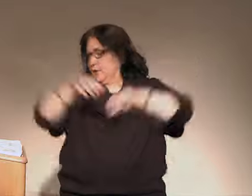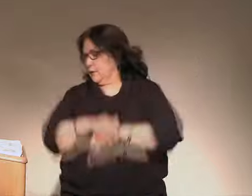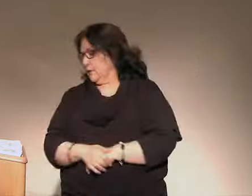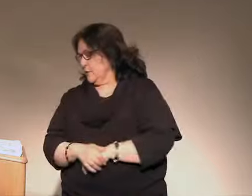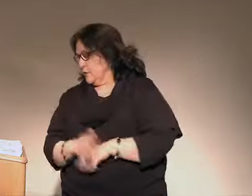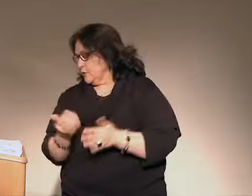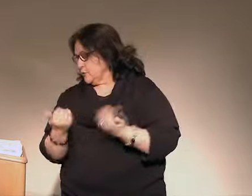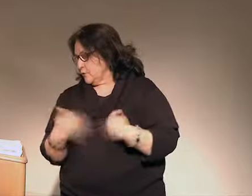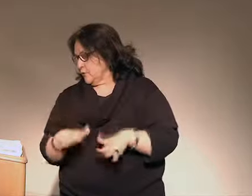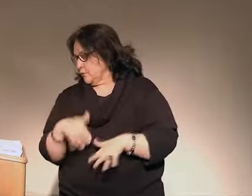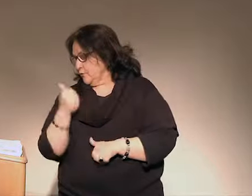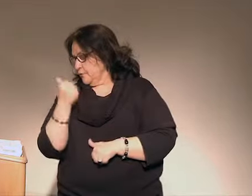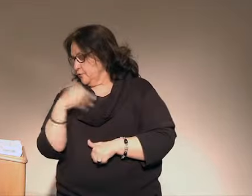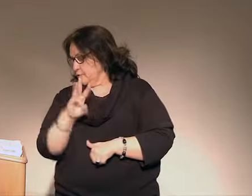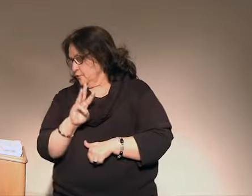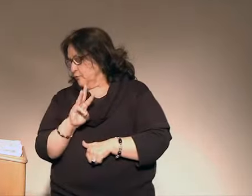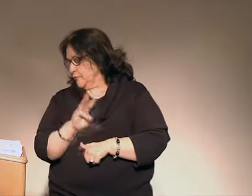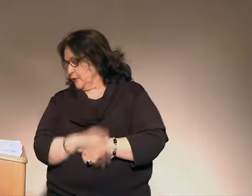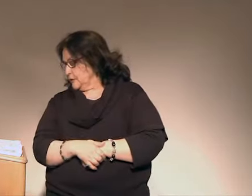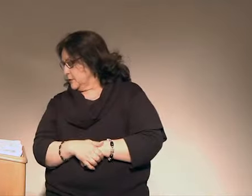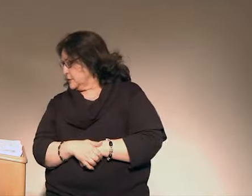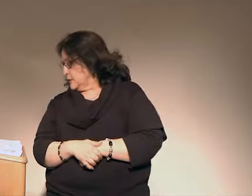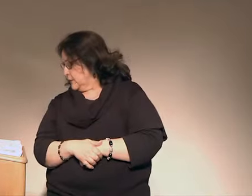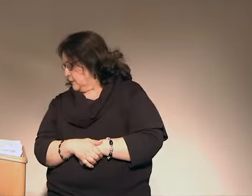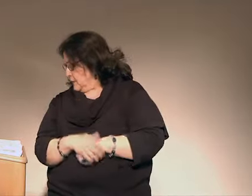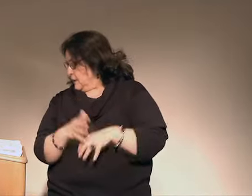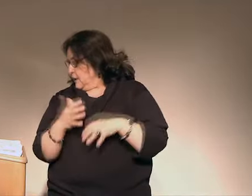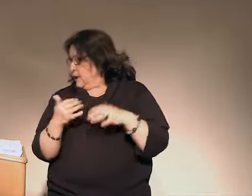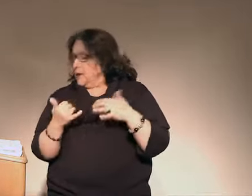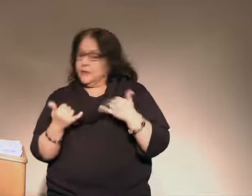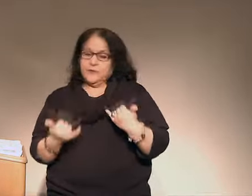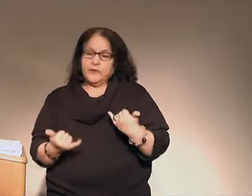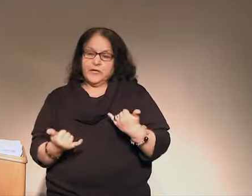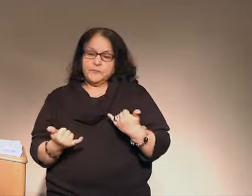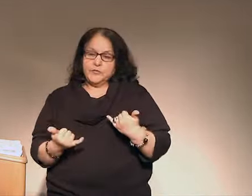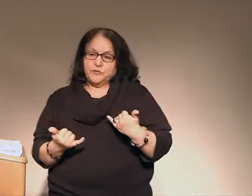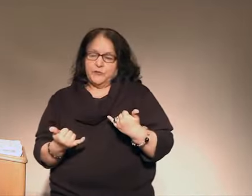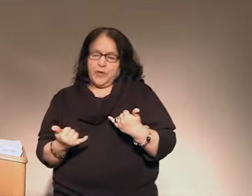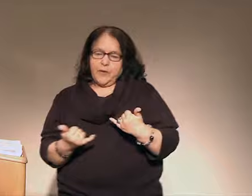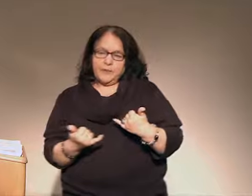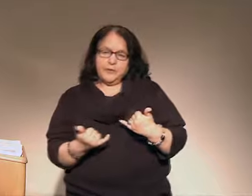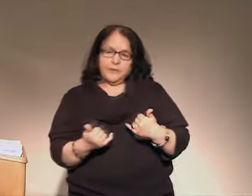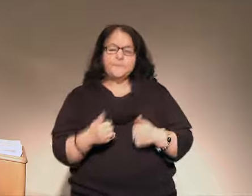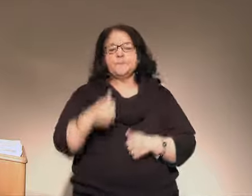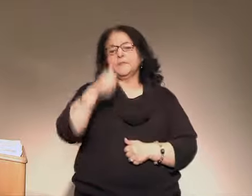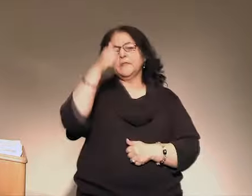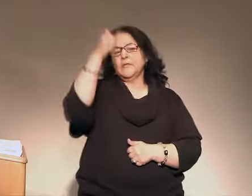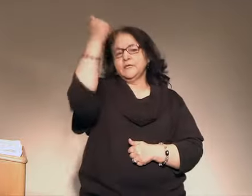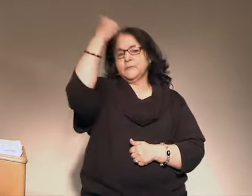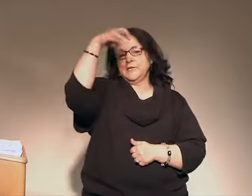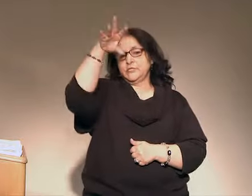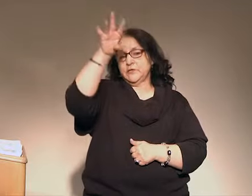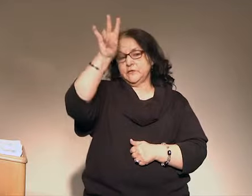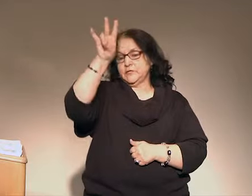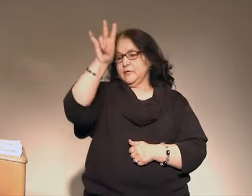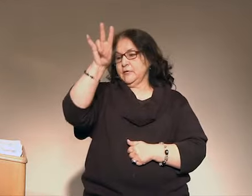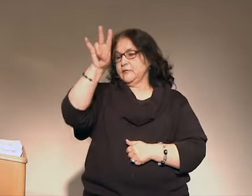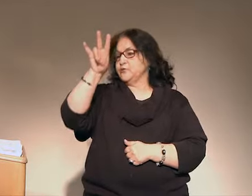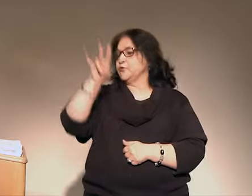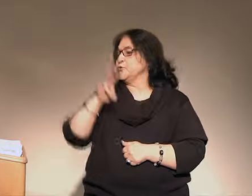Okay, so that's it. We're finished on page 16. And now the last page with vocabulary is page 17, and these are your